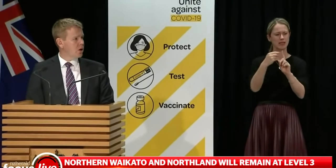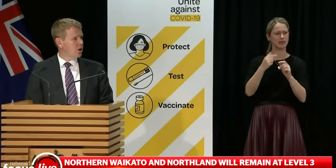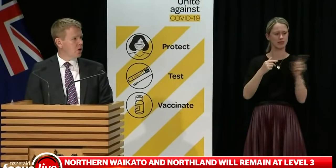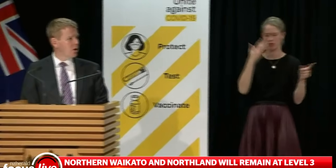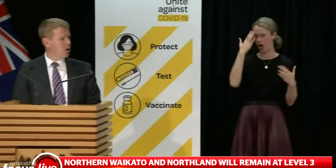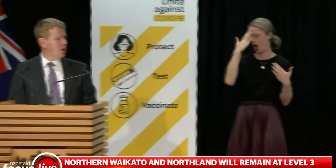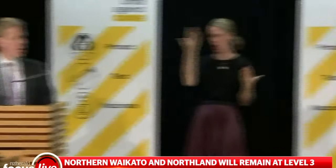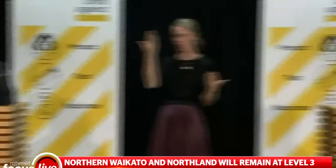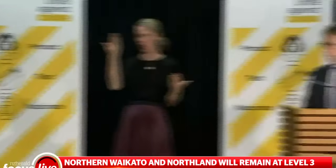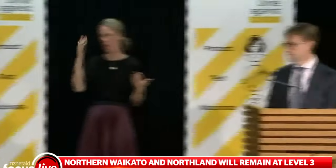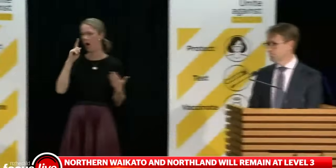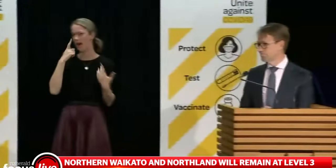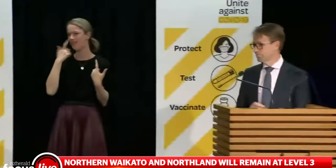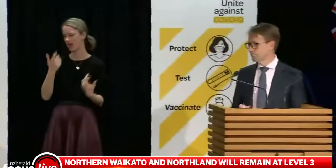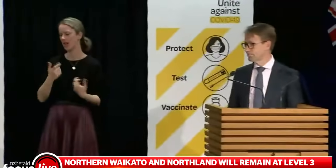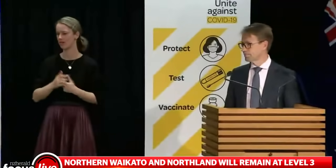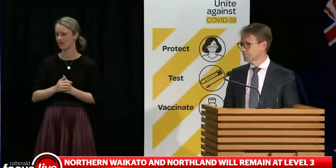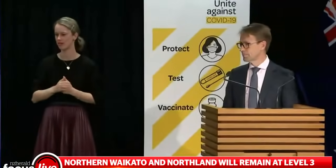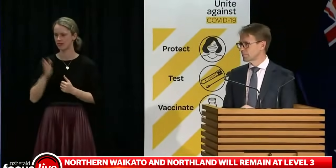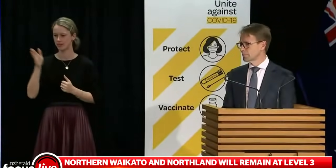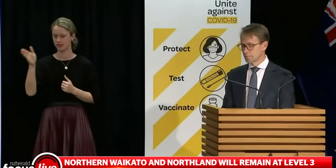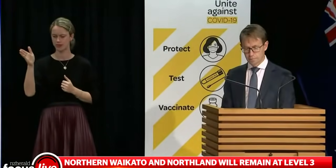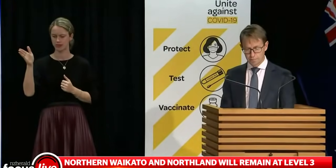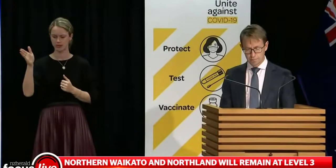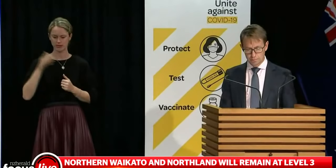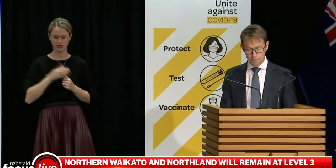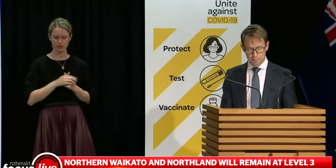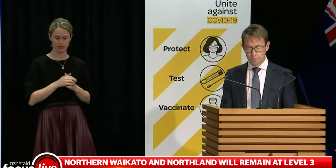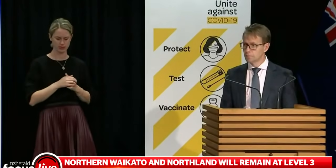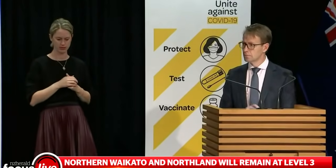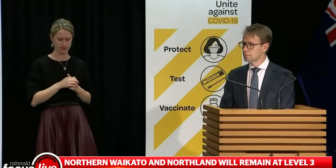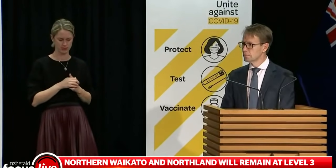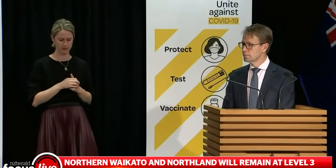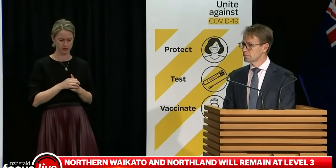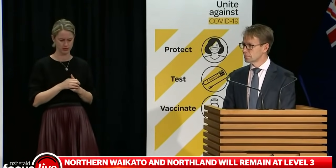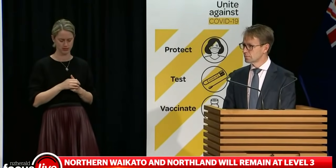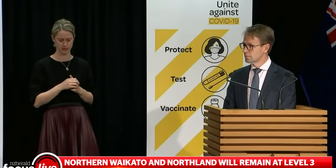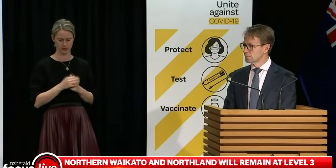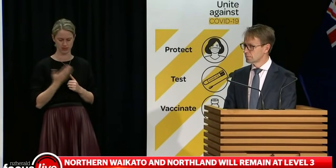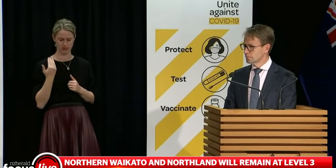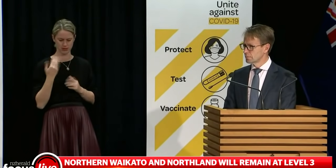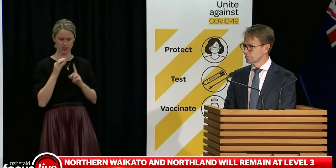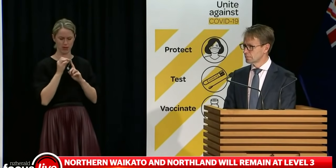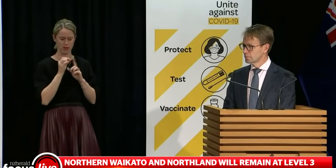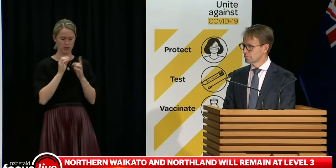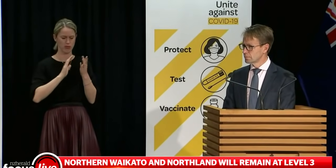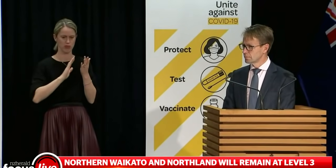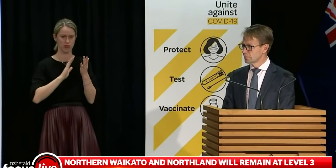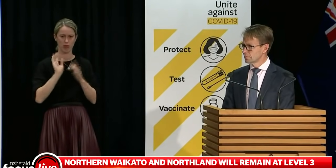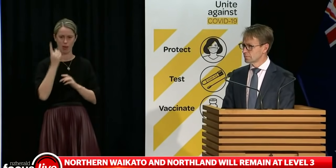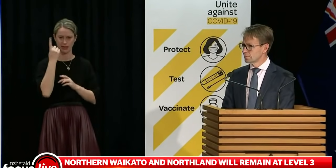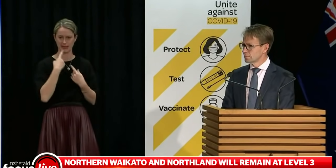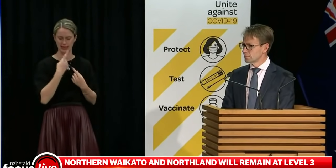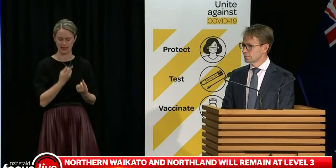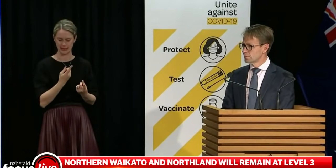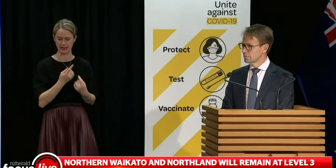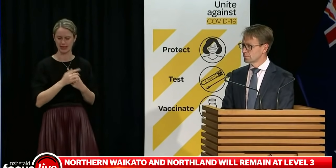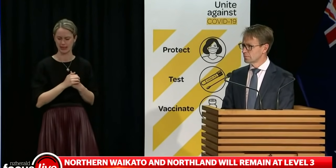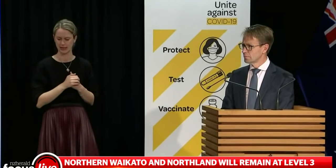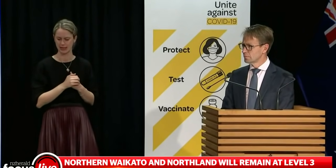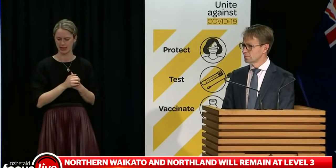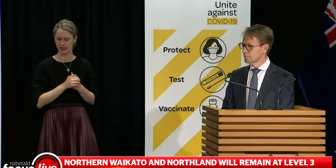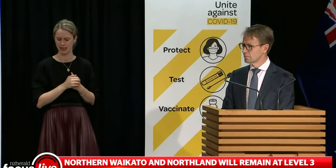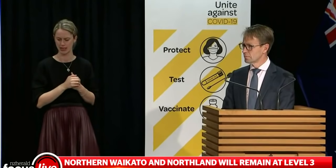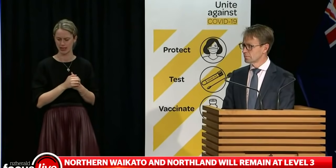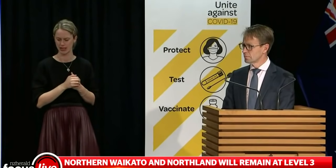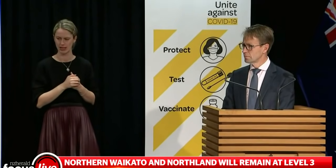I don't, but we can find that out. Because I know it comes back to the point that the PM was making yesterday, and you referenced it before, Dr. Bloomfield, but isn't